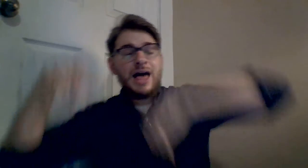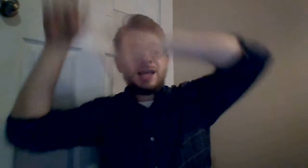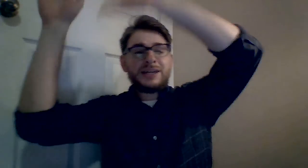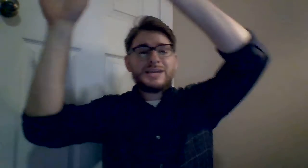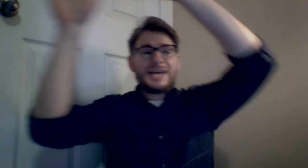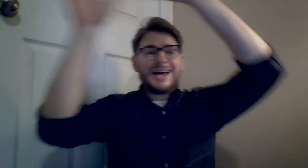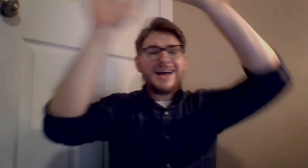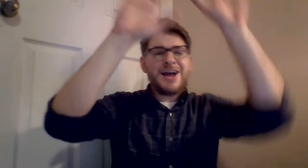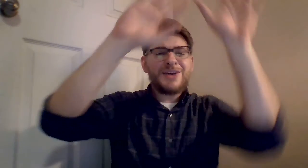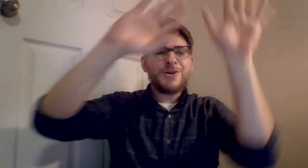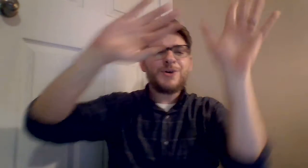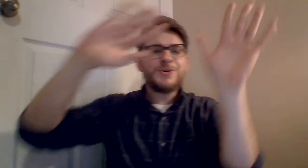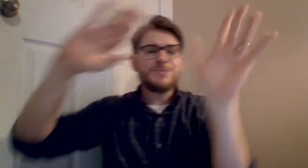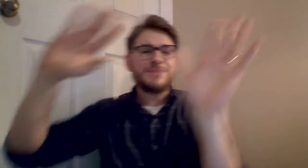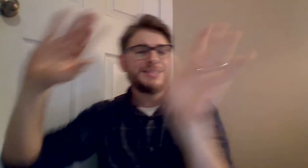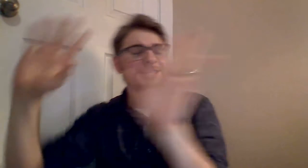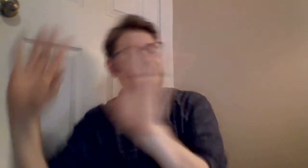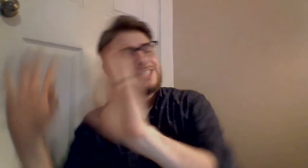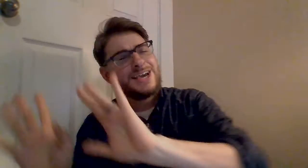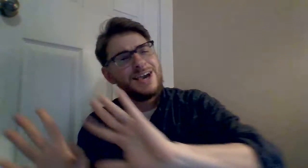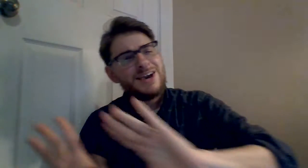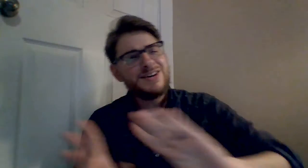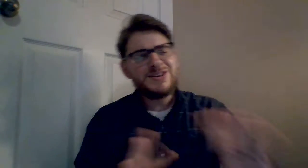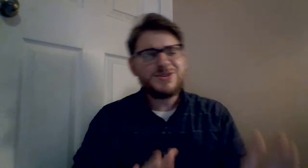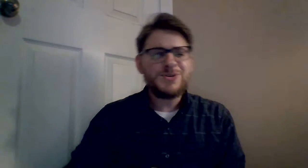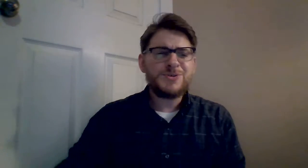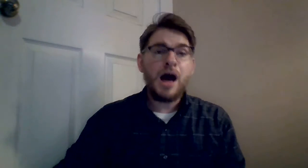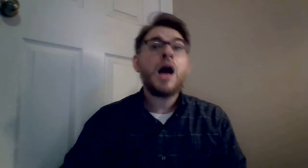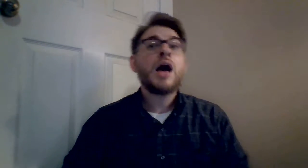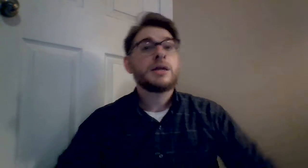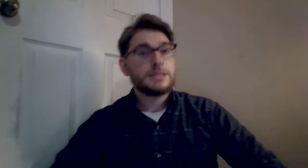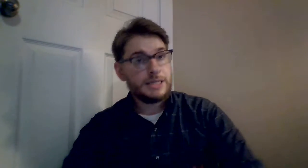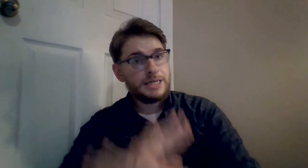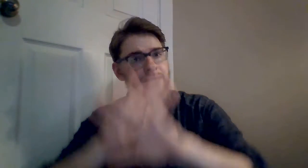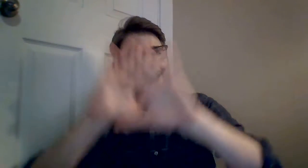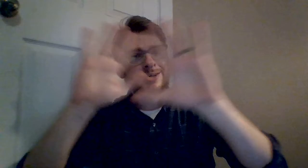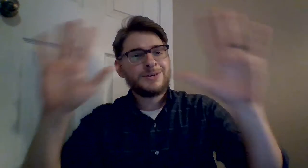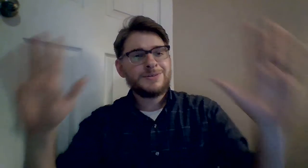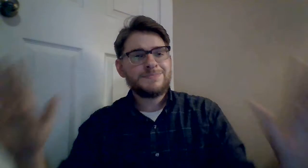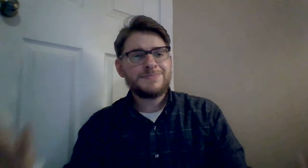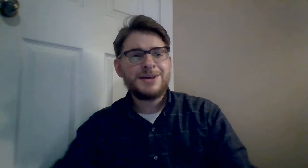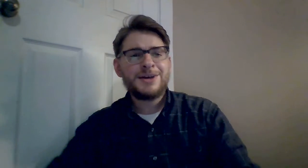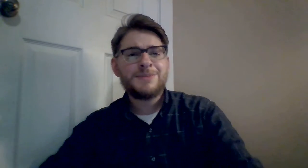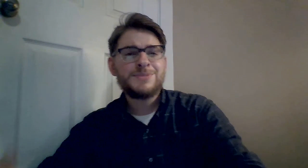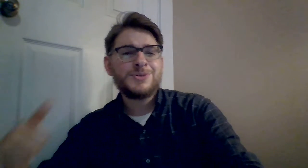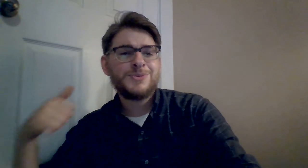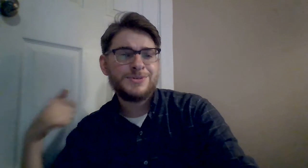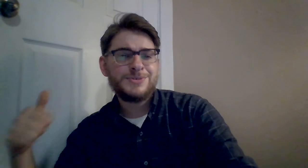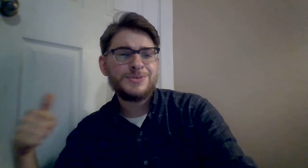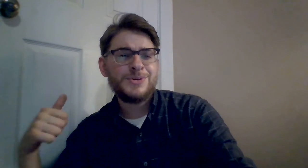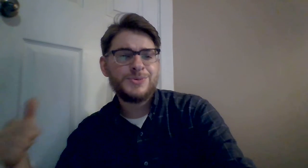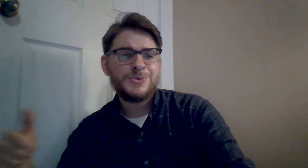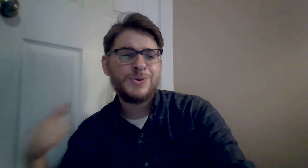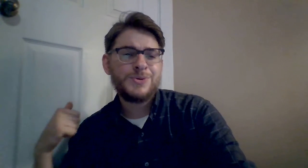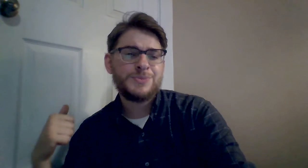Day-O, me say day-O. Daylight come and me won't go home.